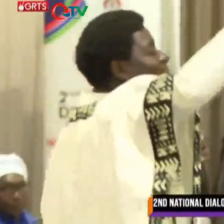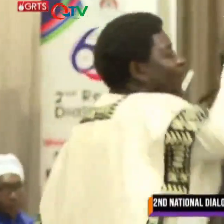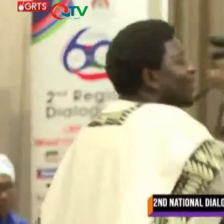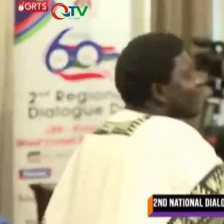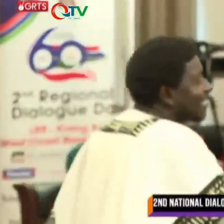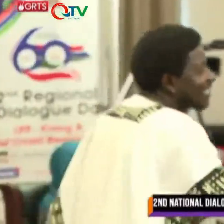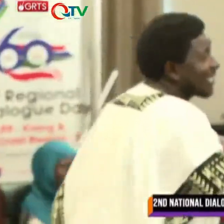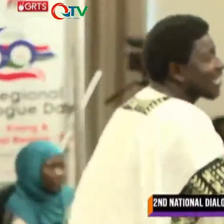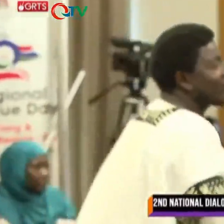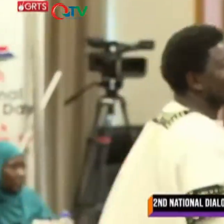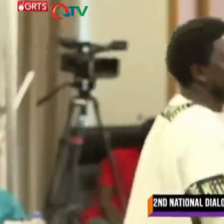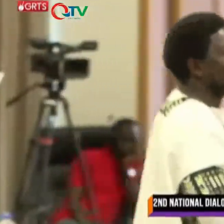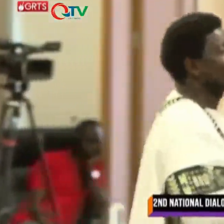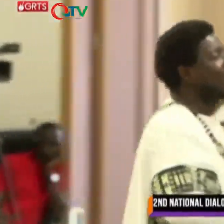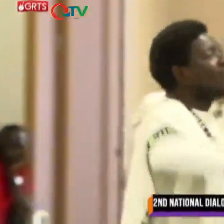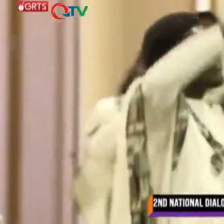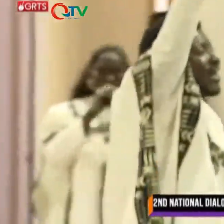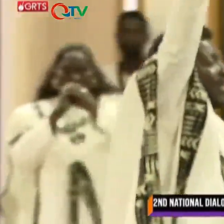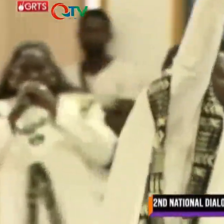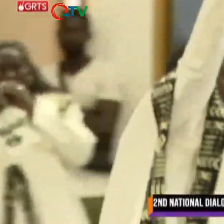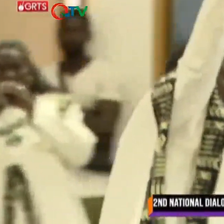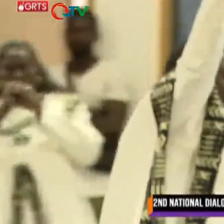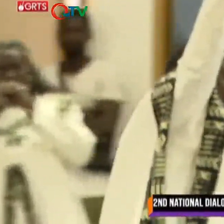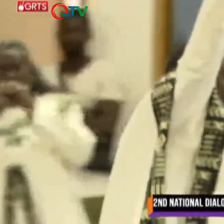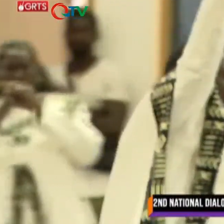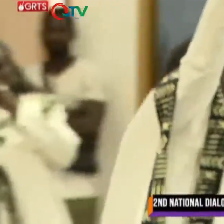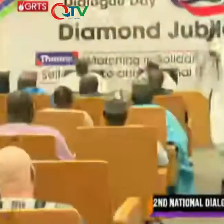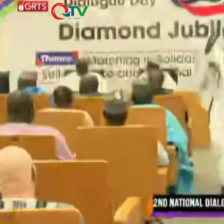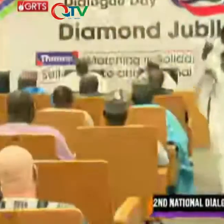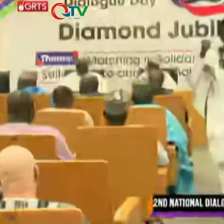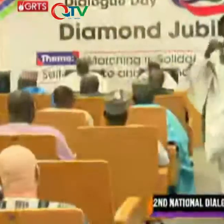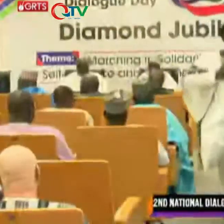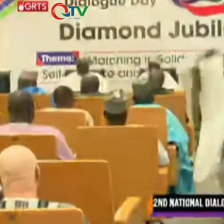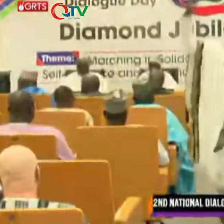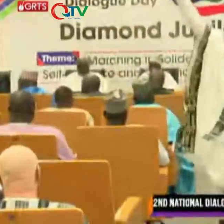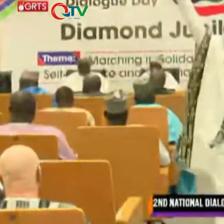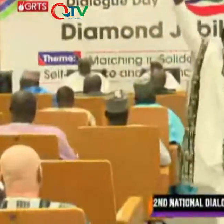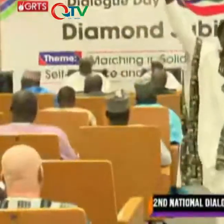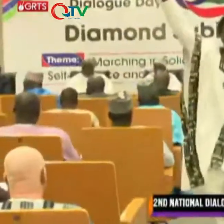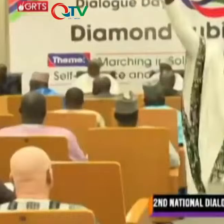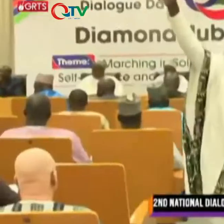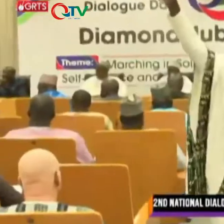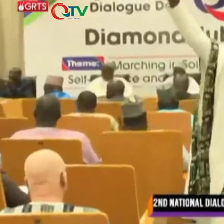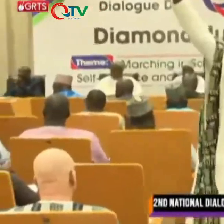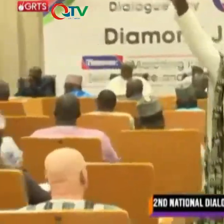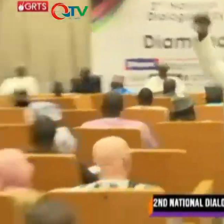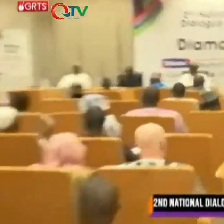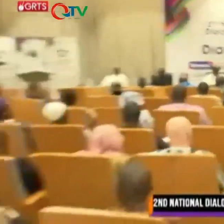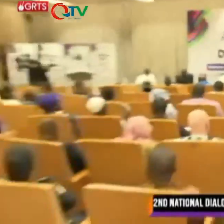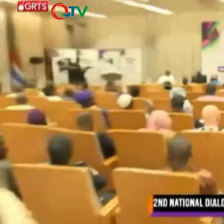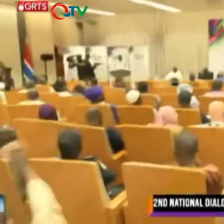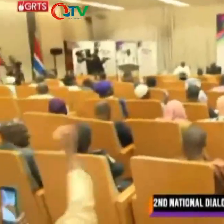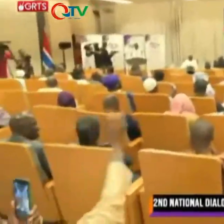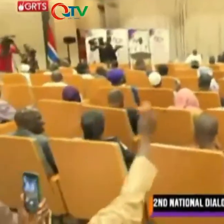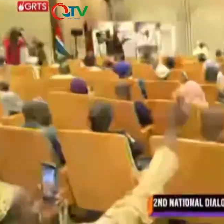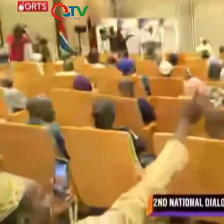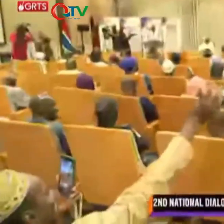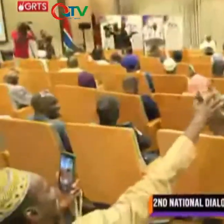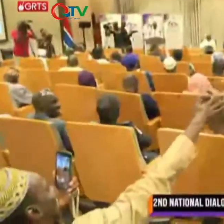mbalakamo mandinka kamo mbalakamo mandinka kamo marinyolla kamo mandinka